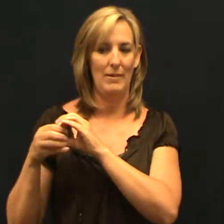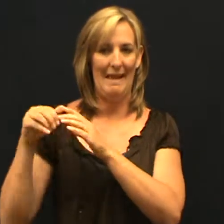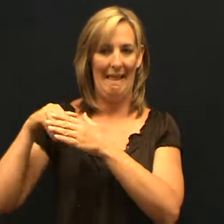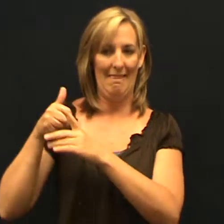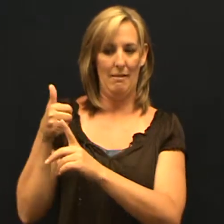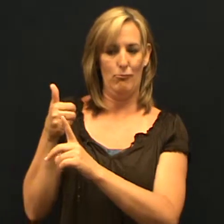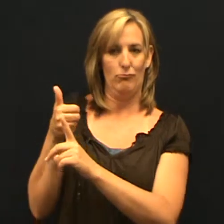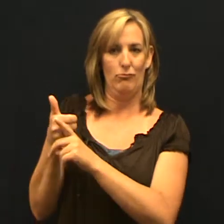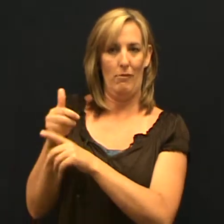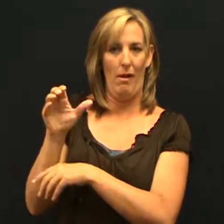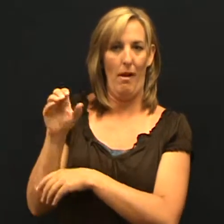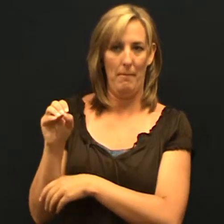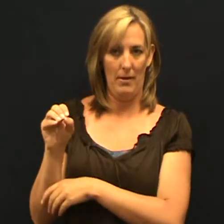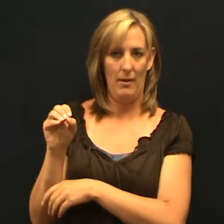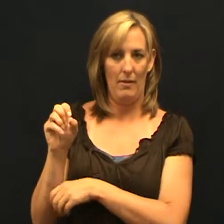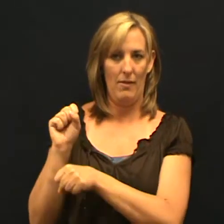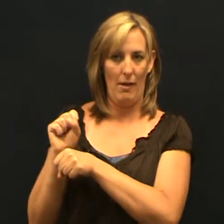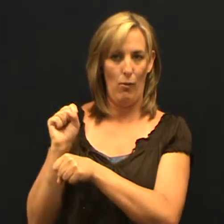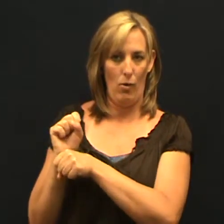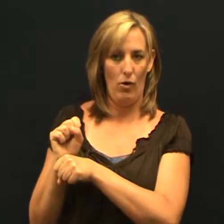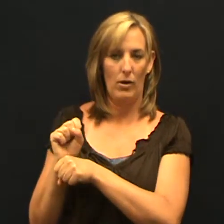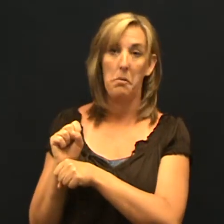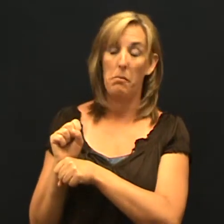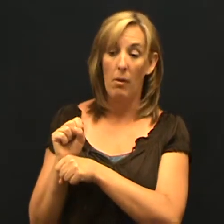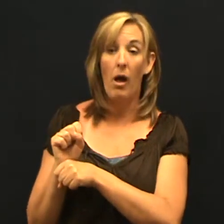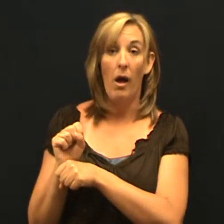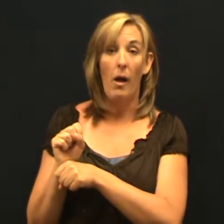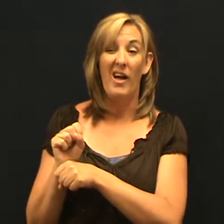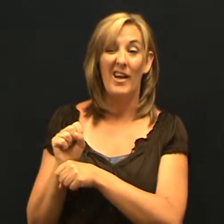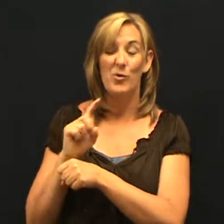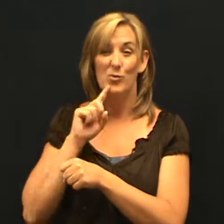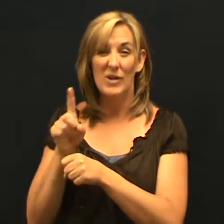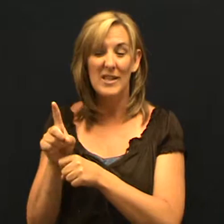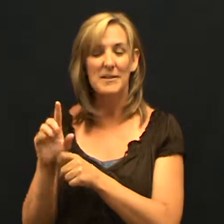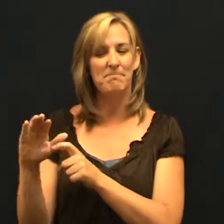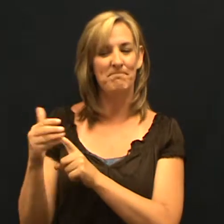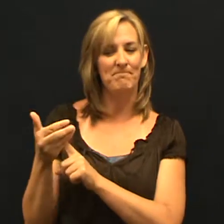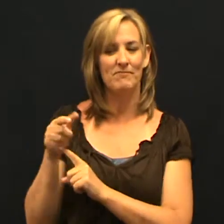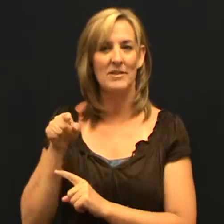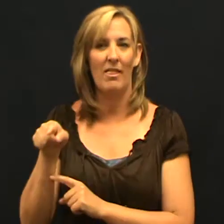ownership by doing a good job, supposedly, in their jobs with the corporation.